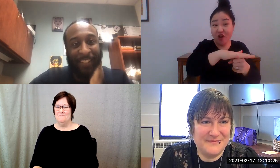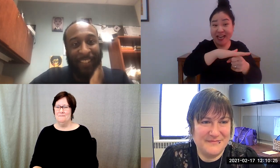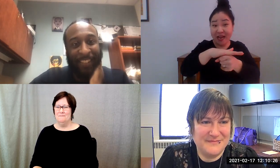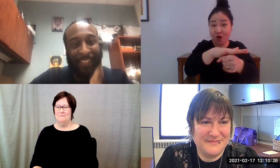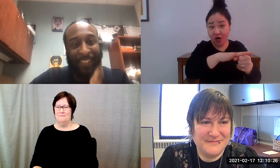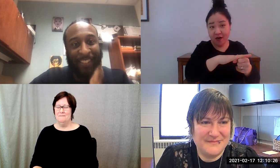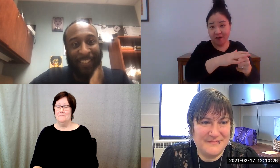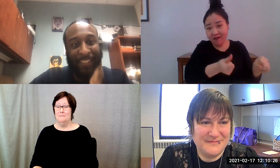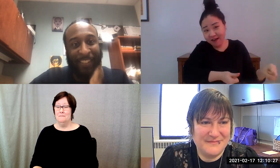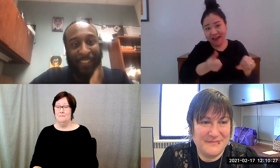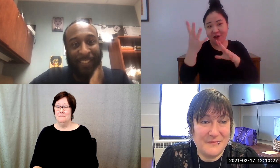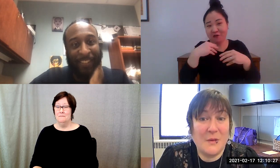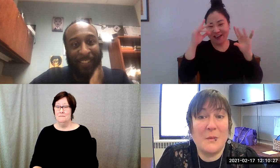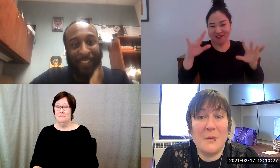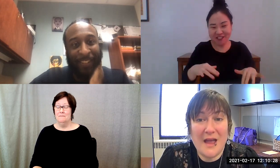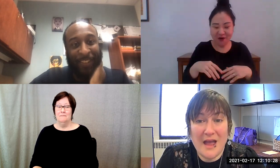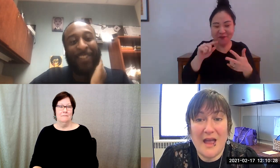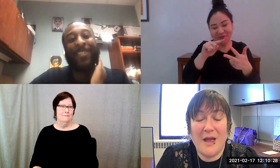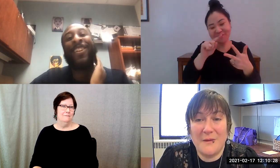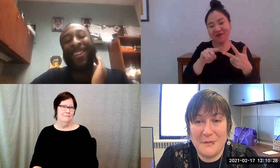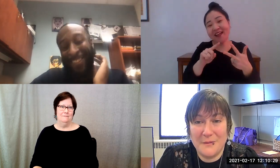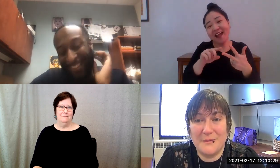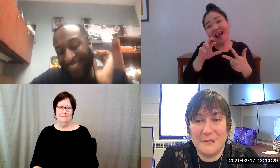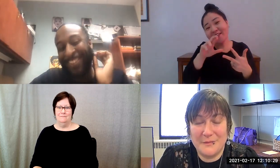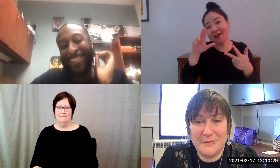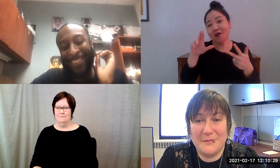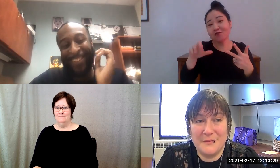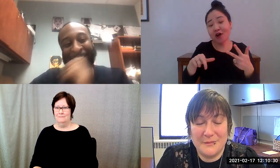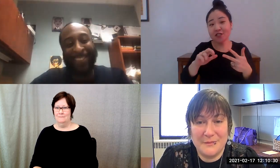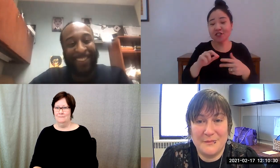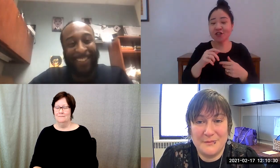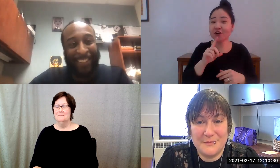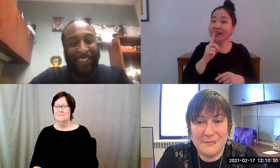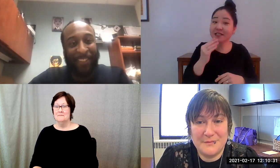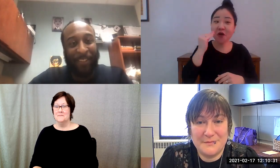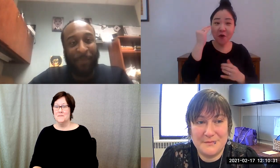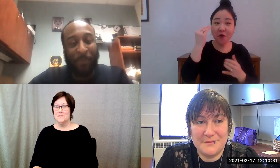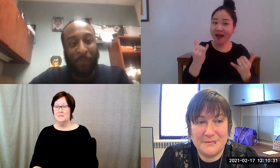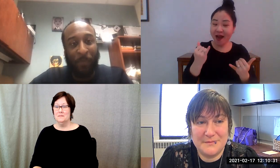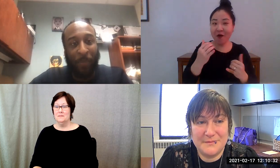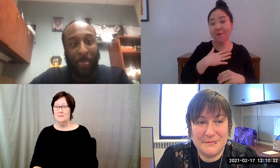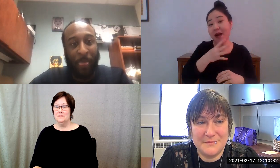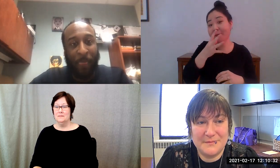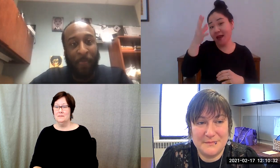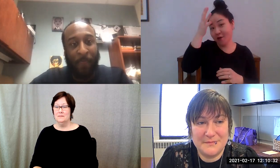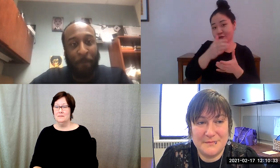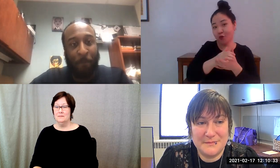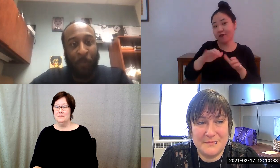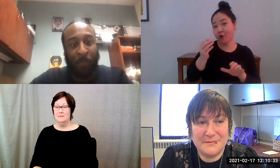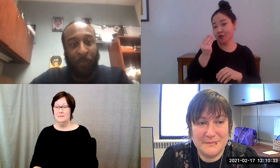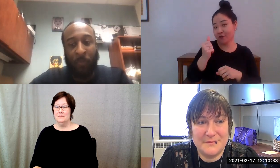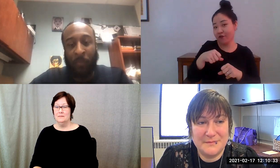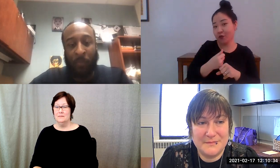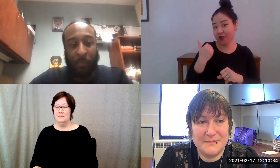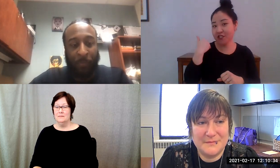in every neighborhood getting rid of snow. And then Rochester is home now. My parents